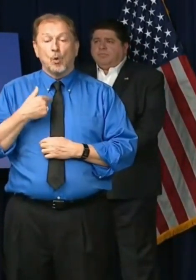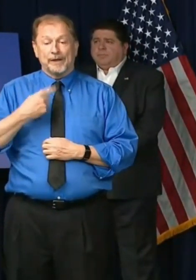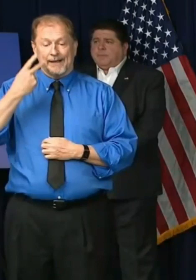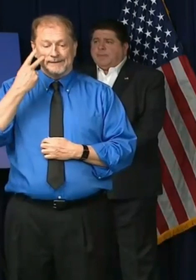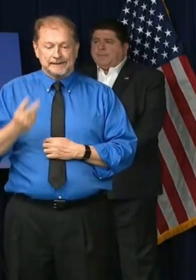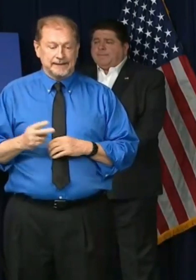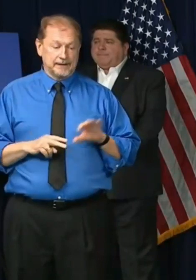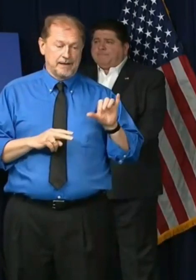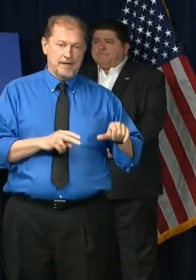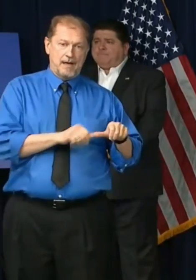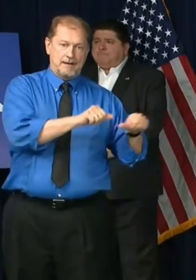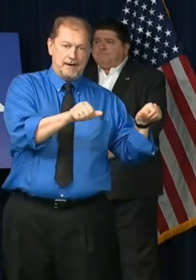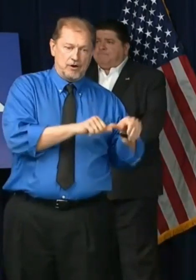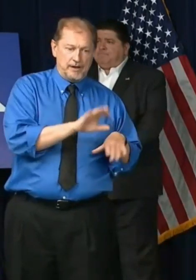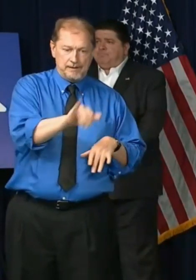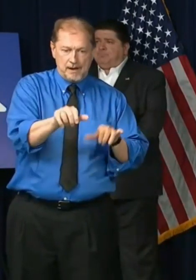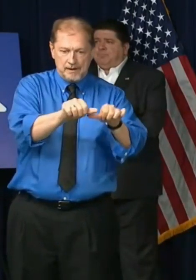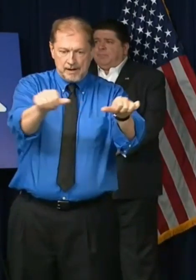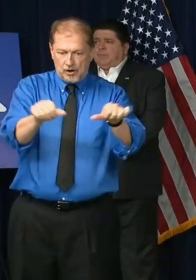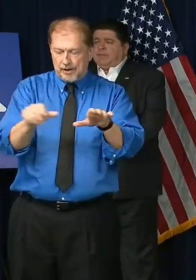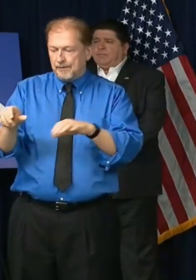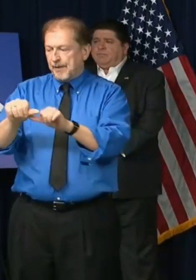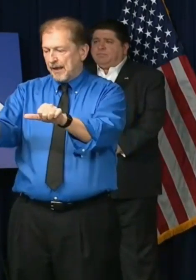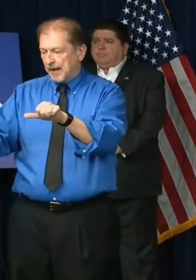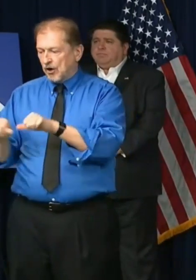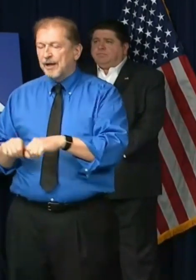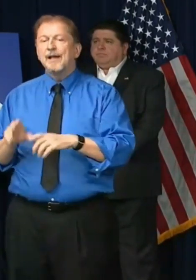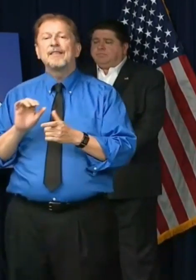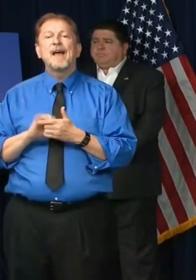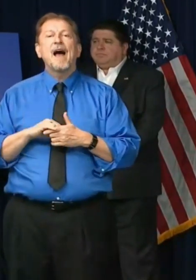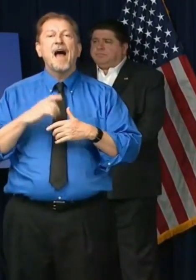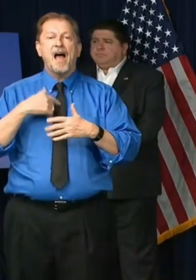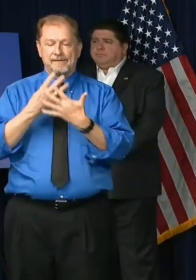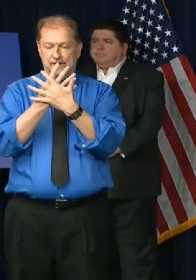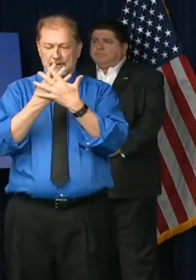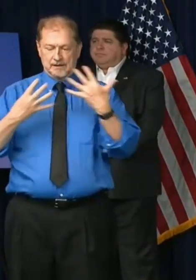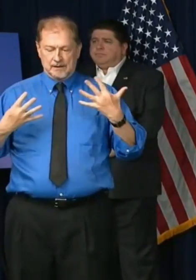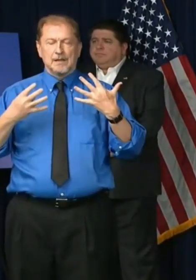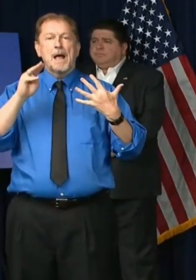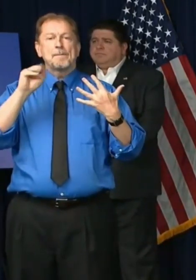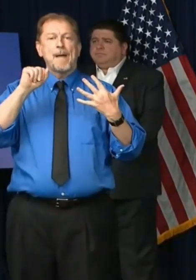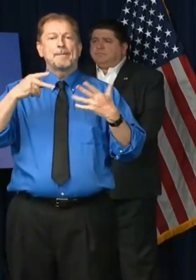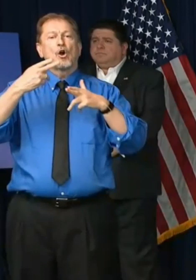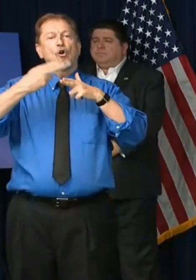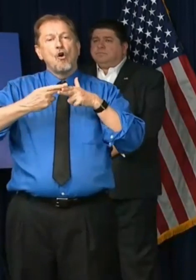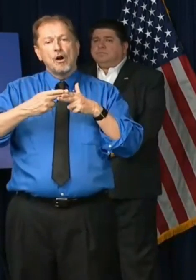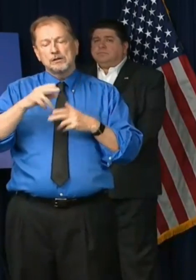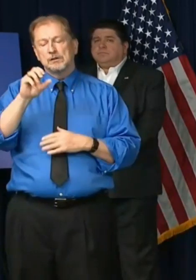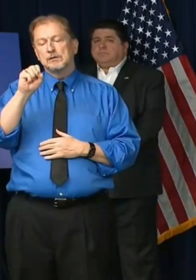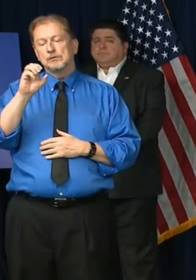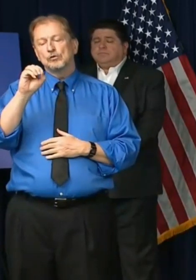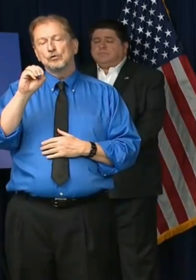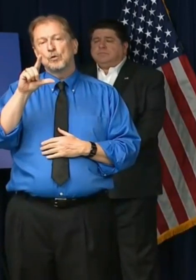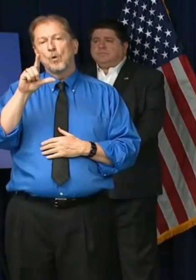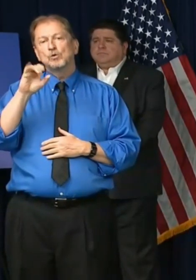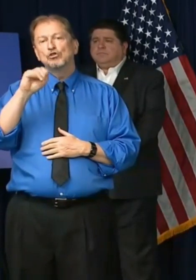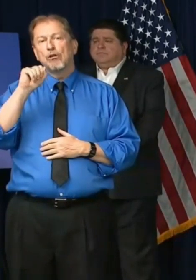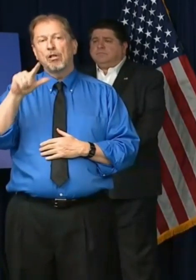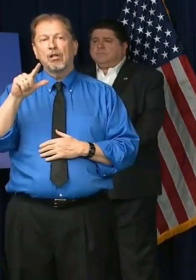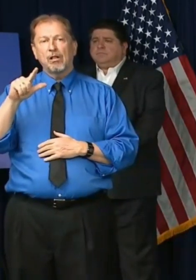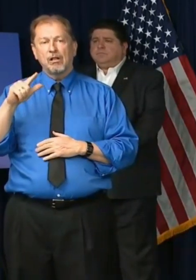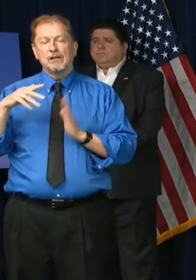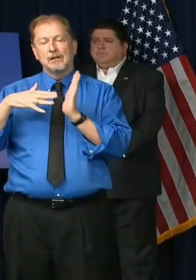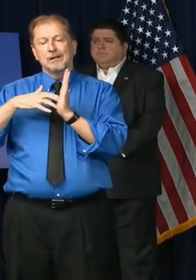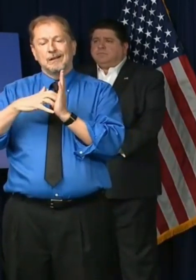social vulnerability index. That's a CDC construct that uses a lot of different